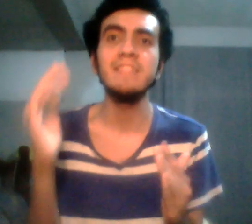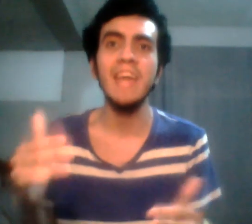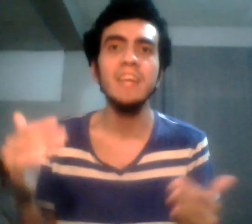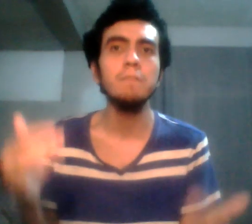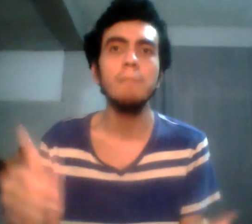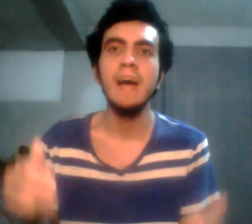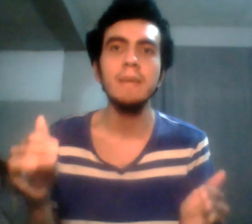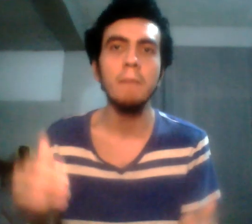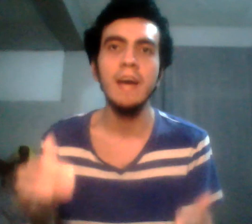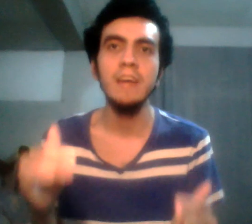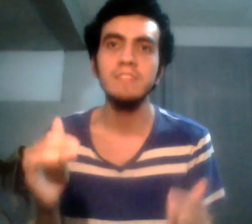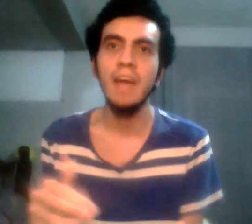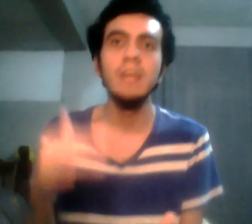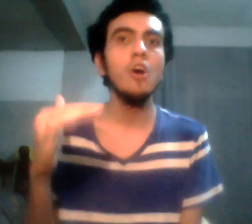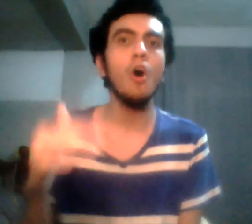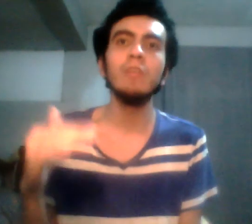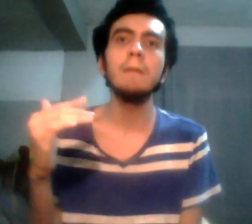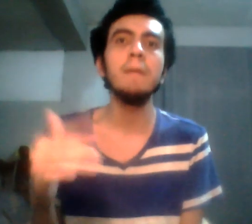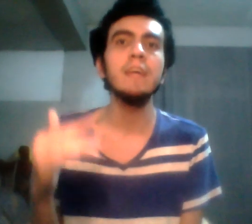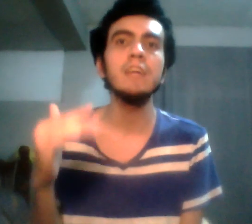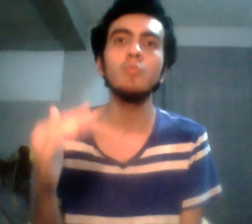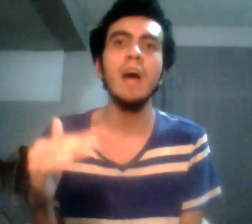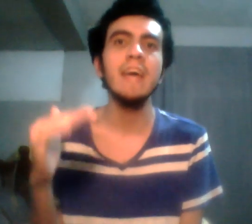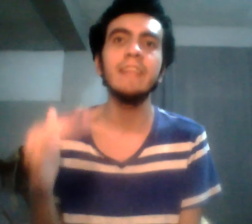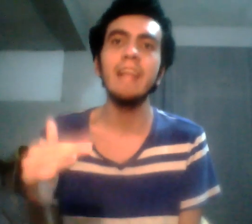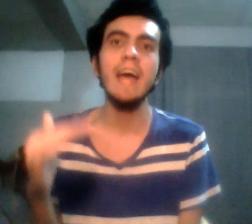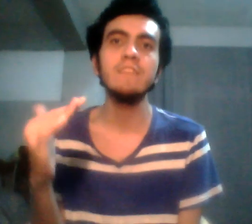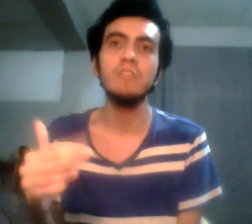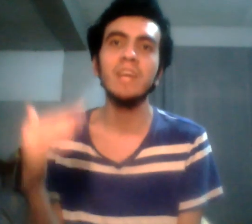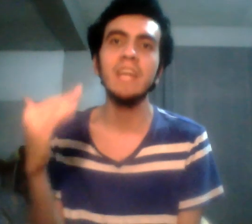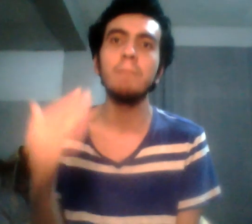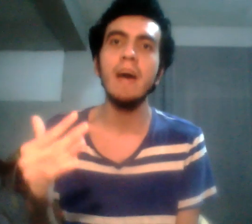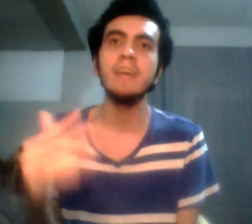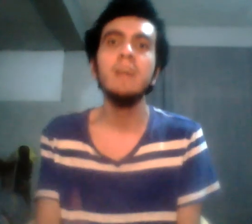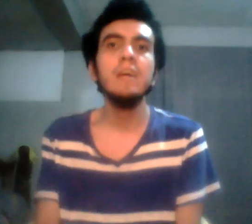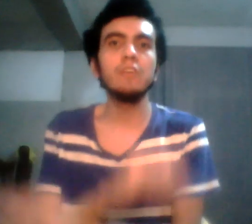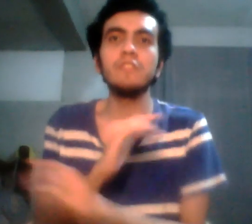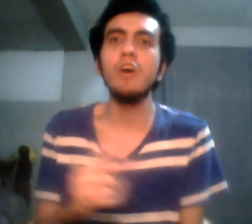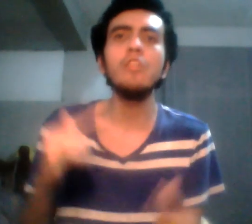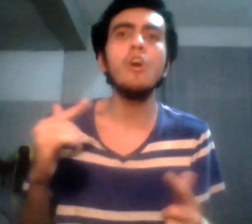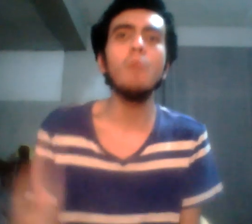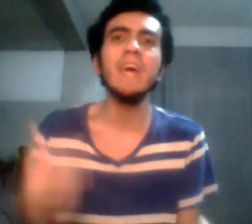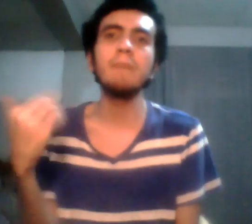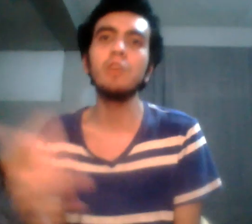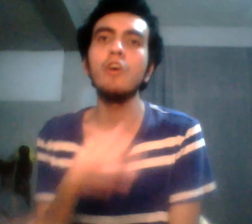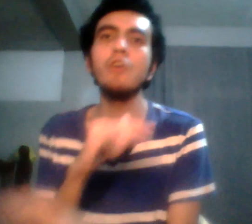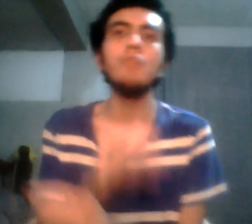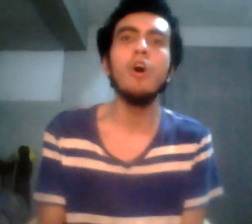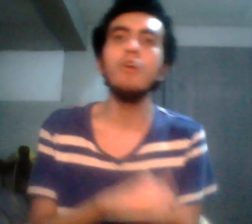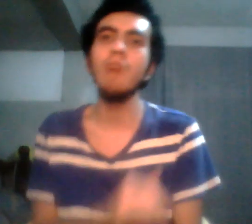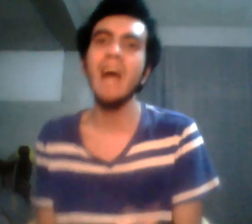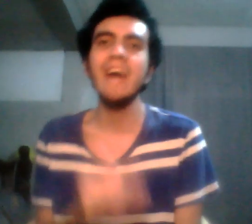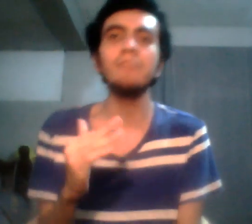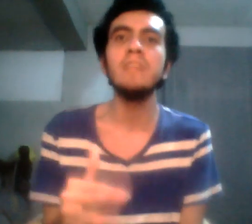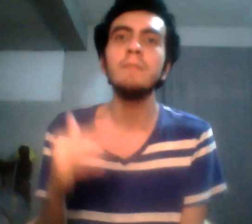Stay here by my side. Only bit white lies to get by. Cause don't know where I'm going. Oh, I don't